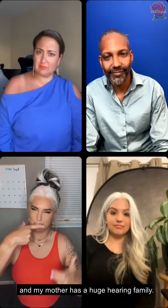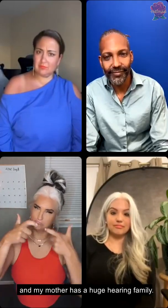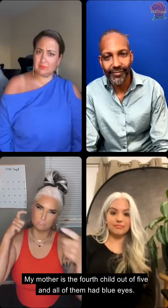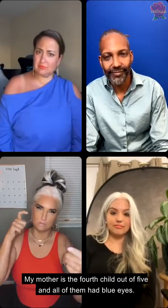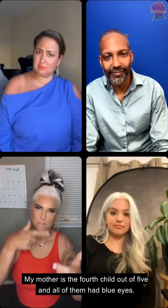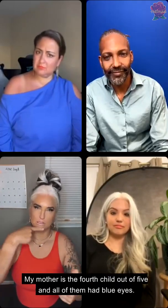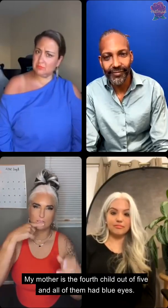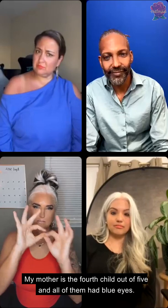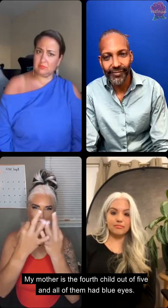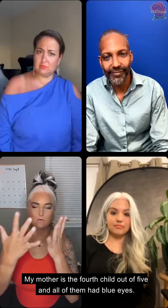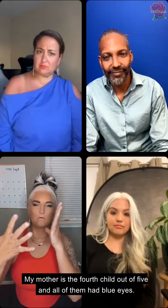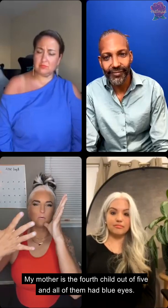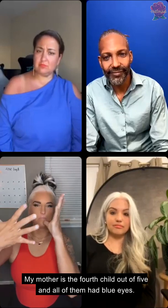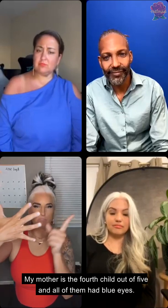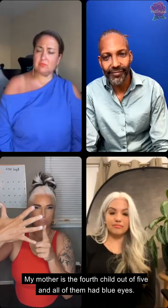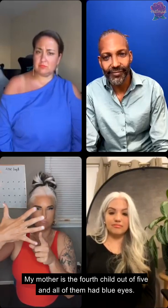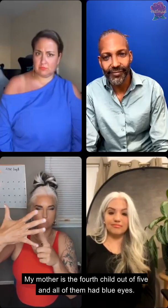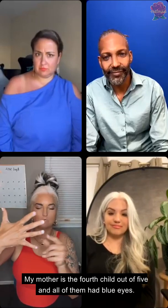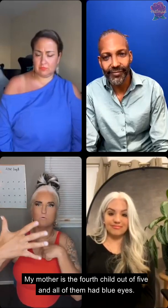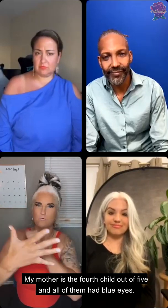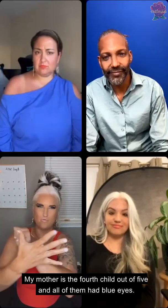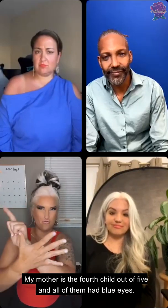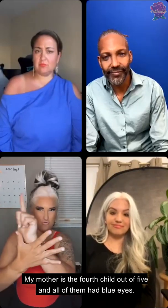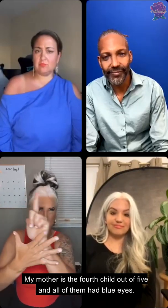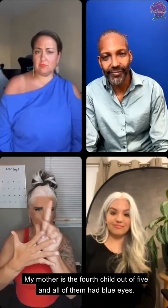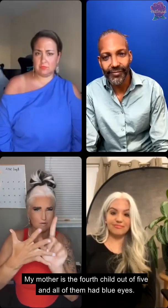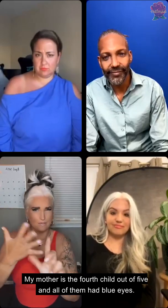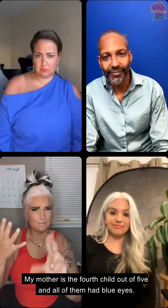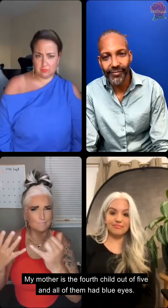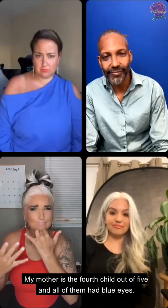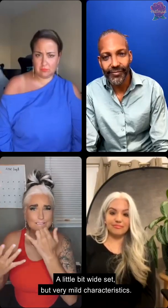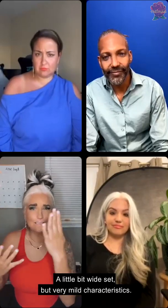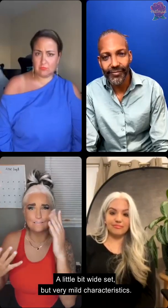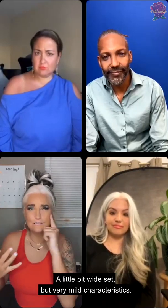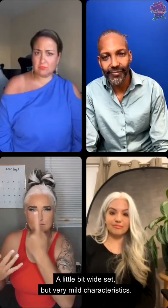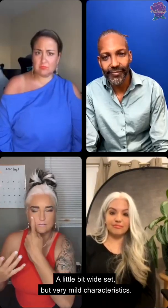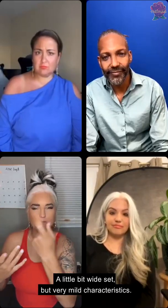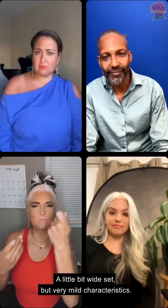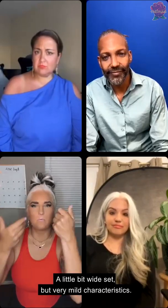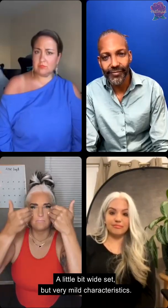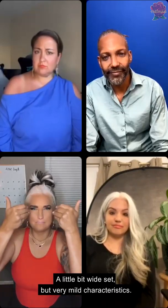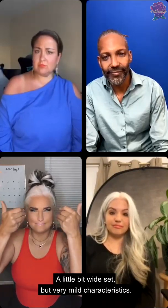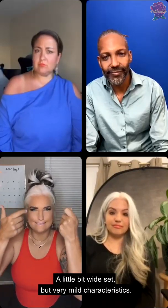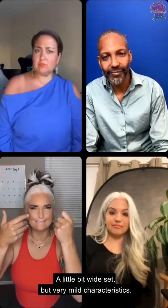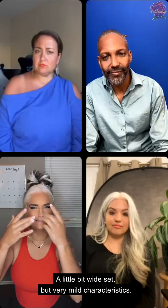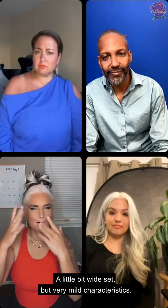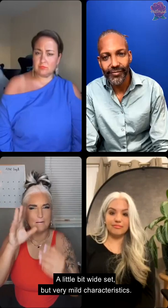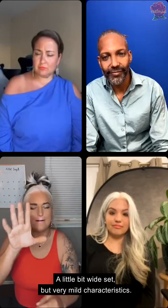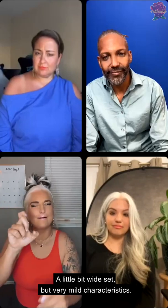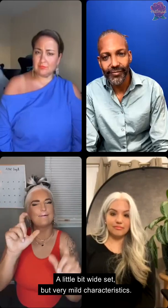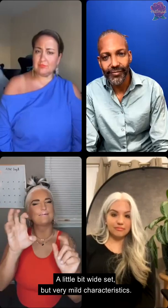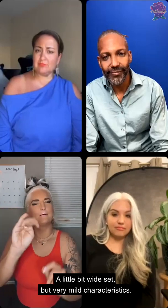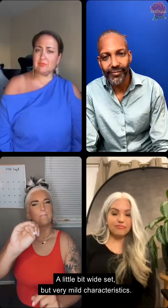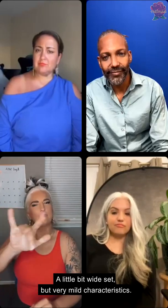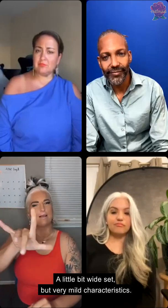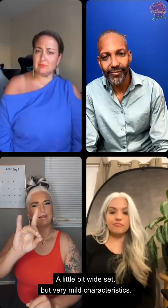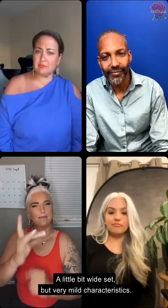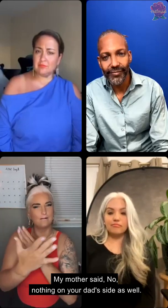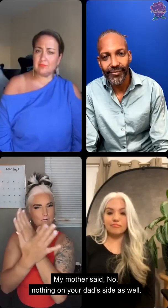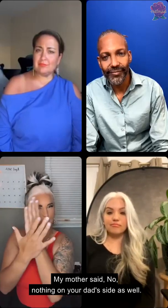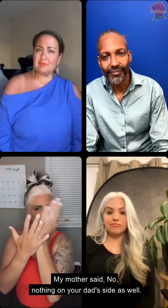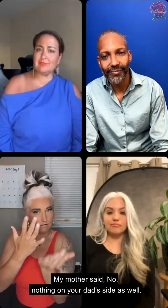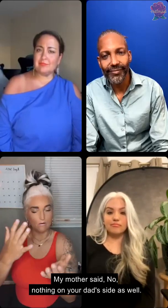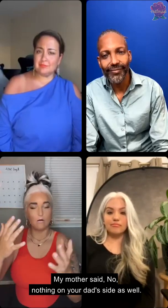my mother has a huge hearing family. My mother is the fourth child out of five. And all of them had blue eyes, a little bit wide set, but very